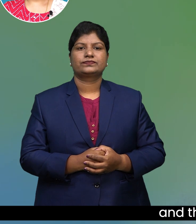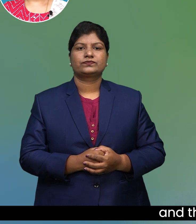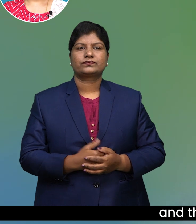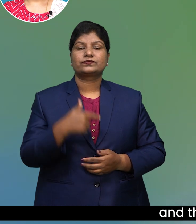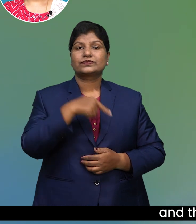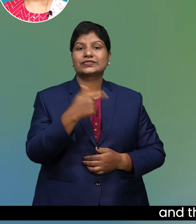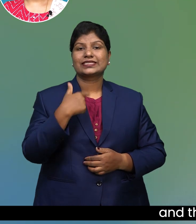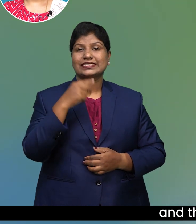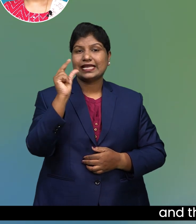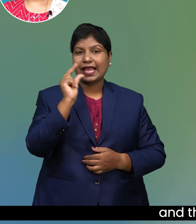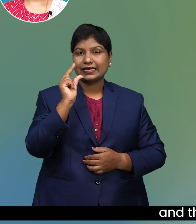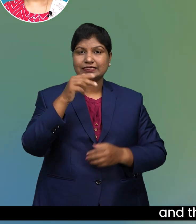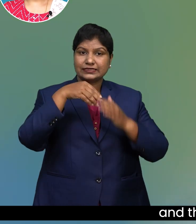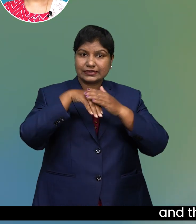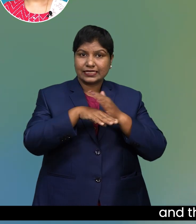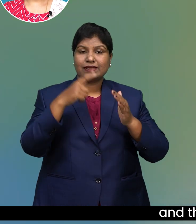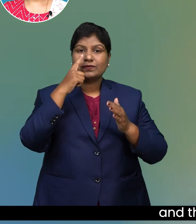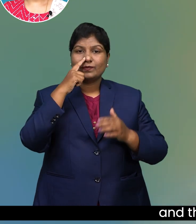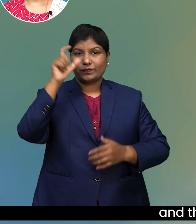and the ovum in females